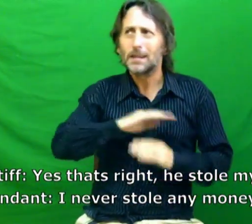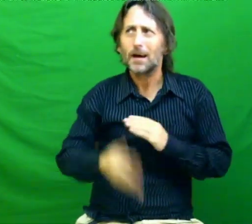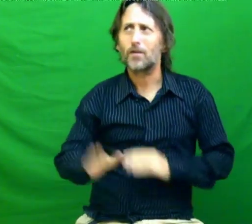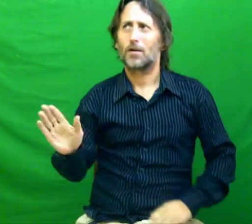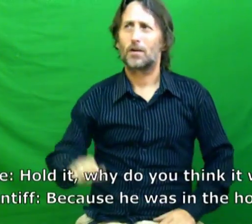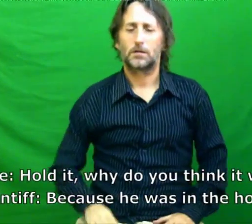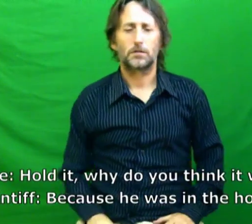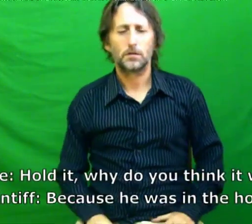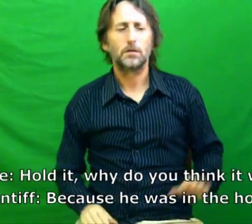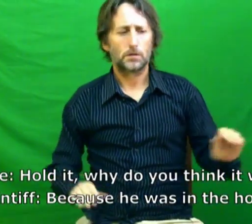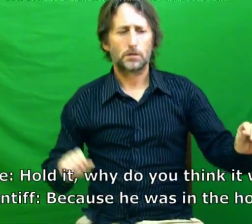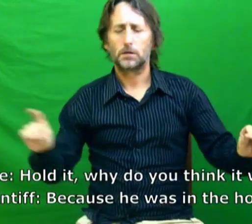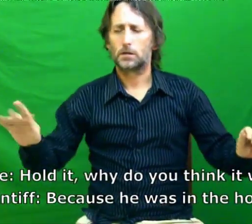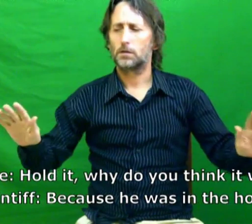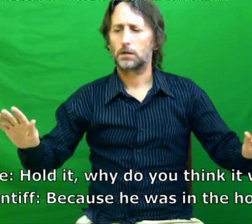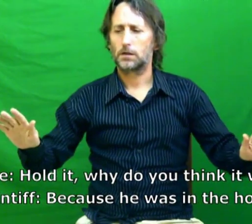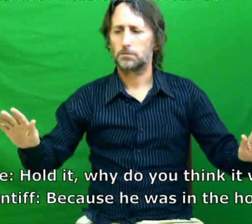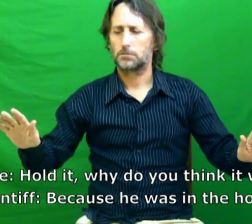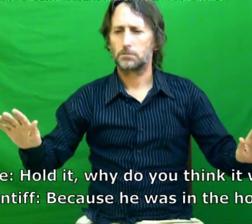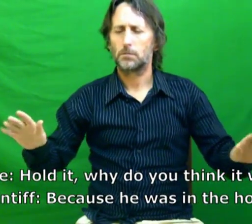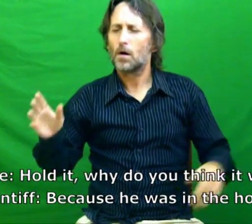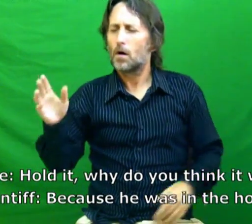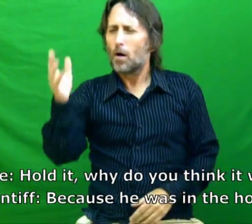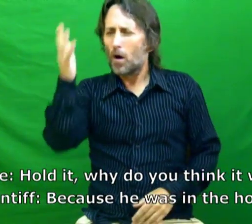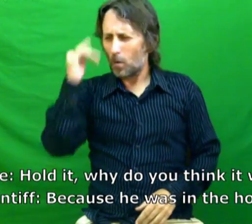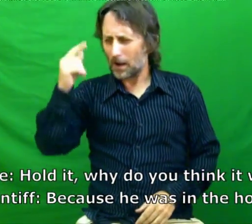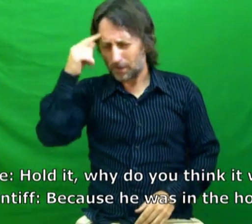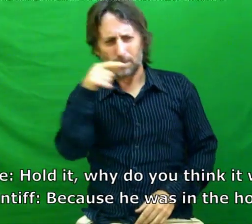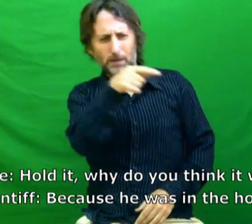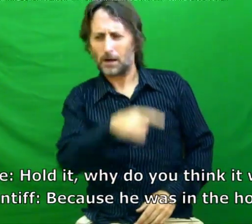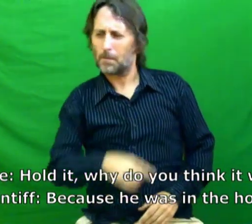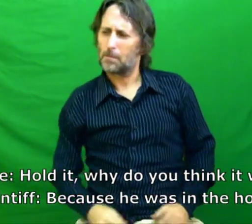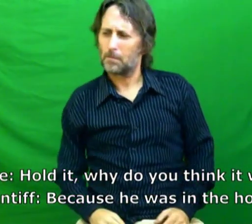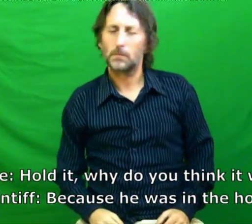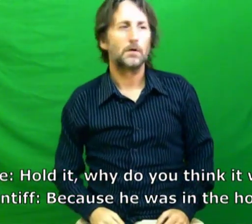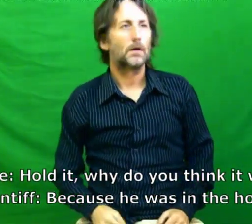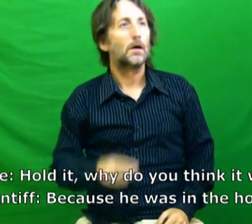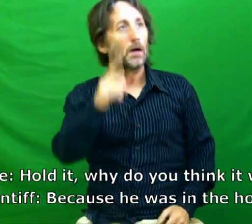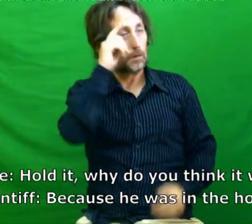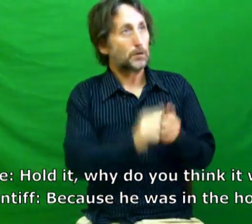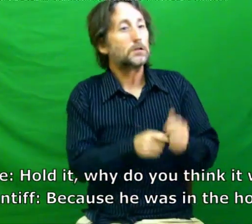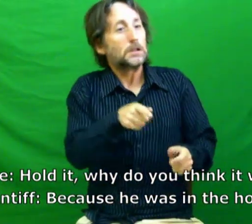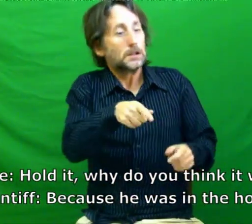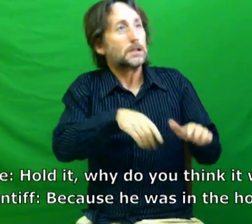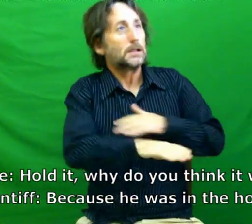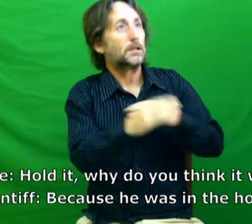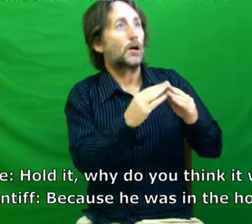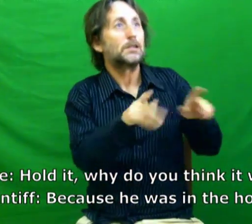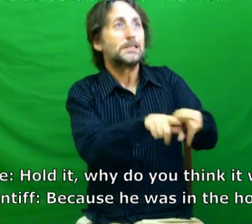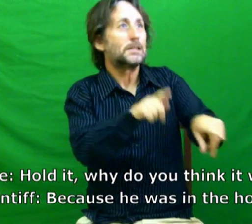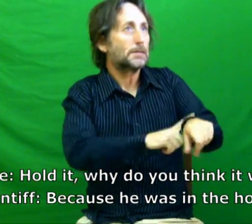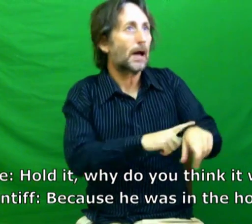Why do you think it was him?" Plaintiff. "Because he was in the house the same time that the money went